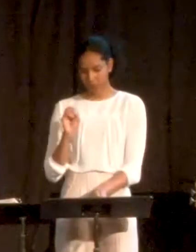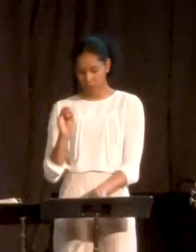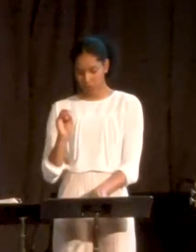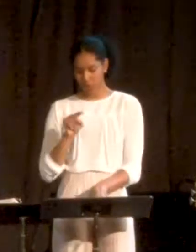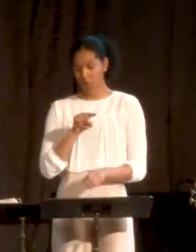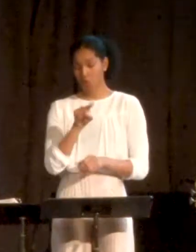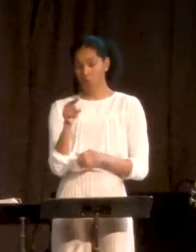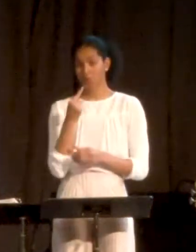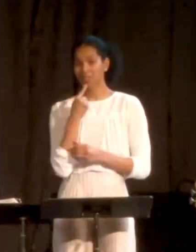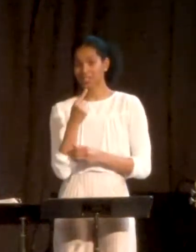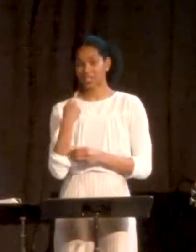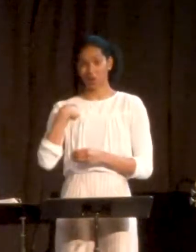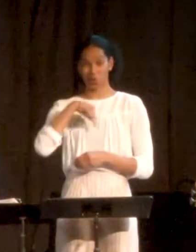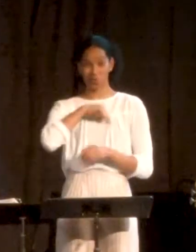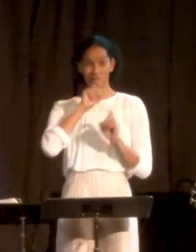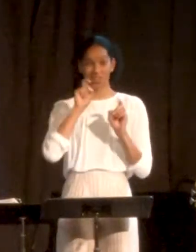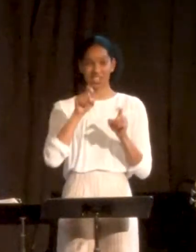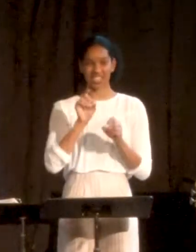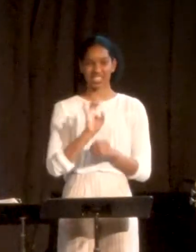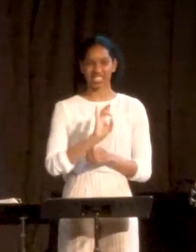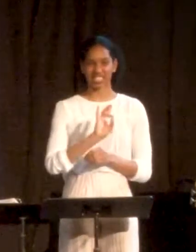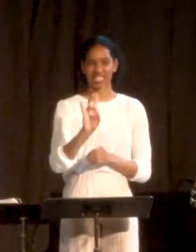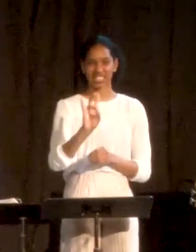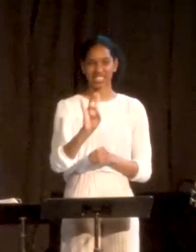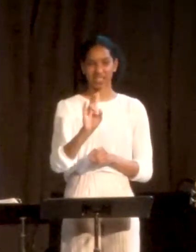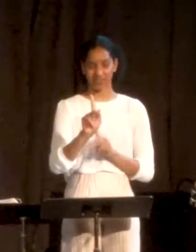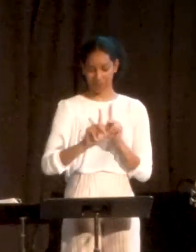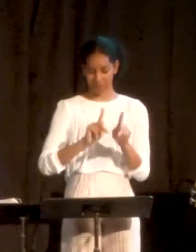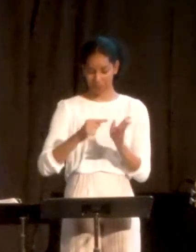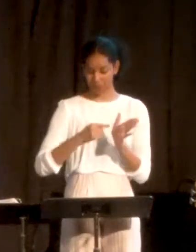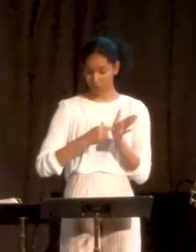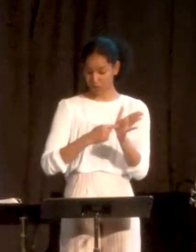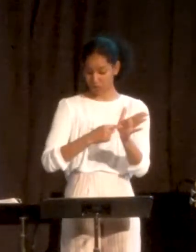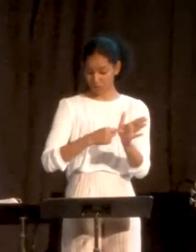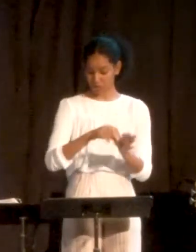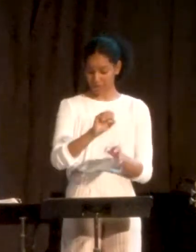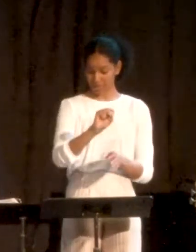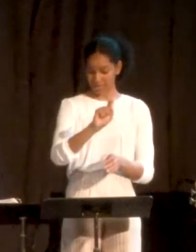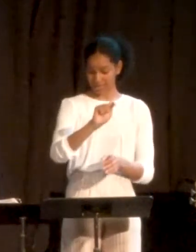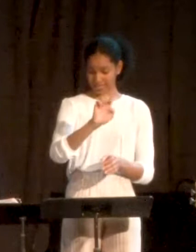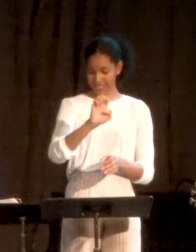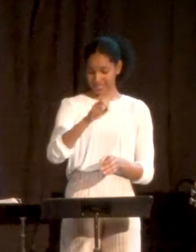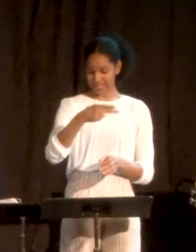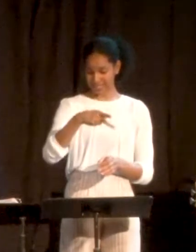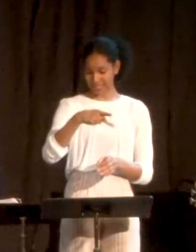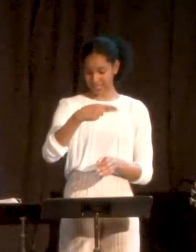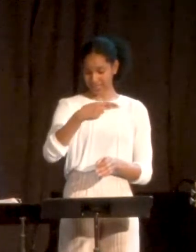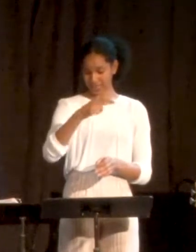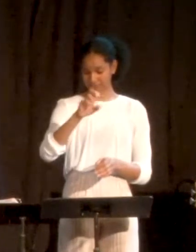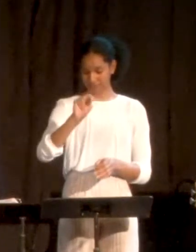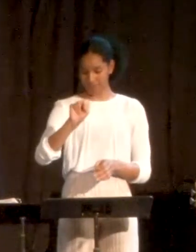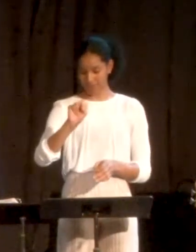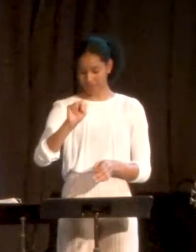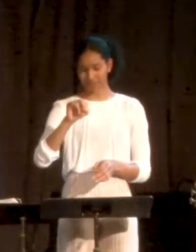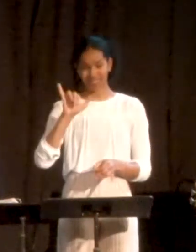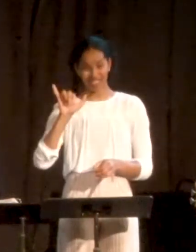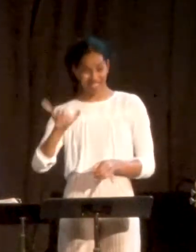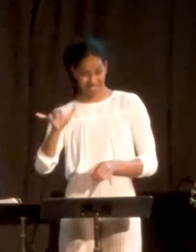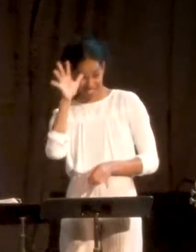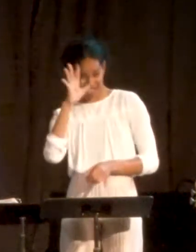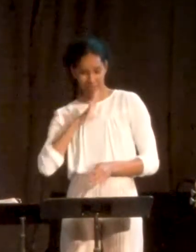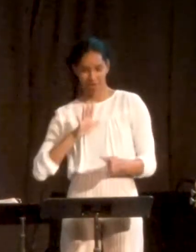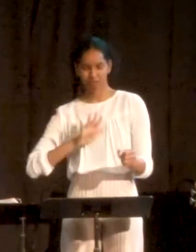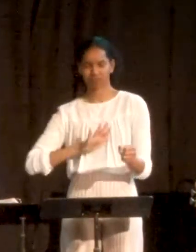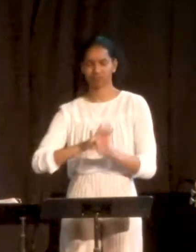the whole community, and they chose Stephen, a man full of faith and the Holy Spirit,